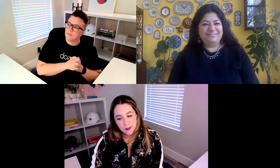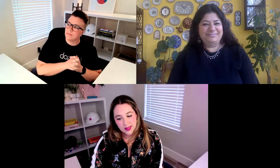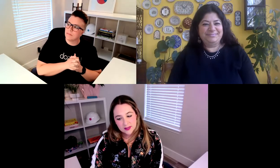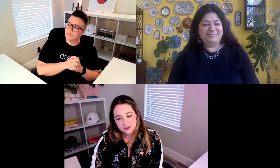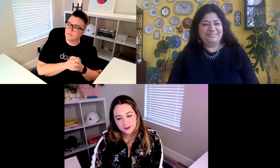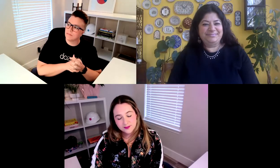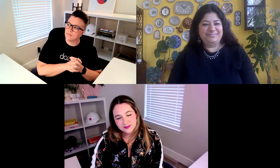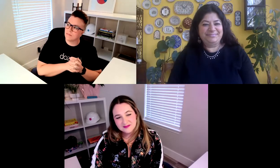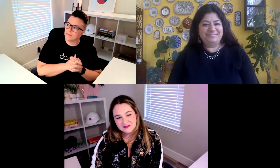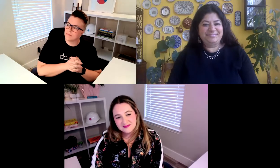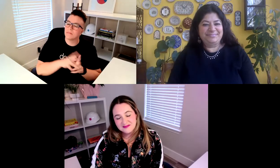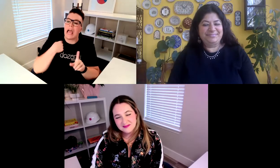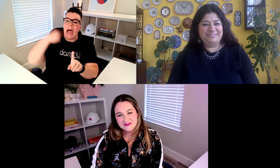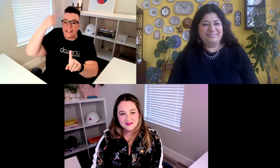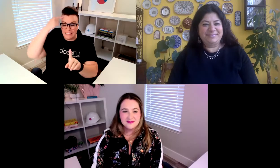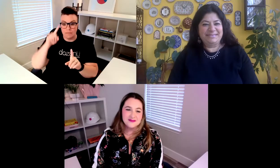one thing that I see,